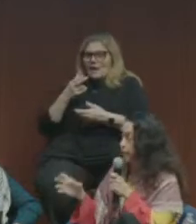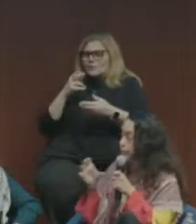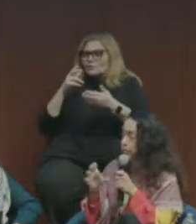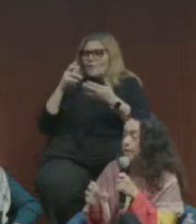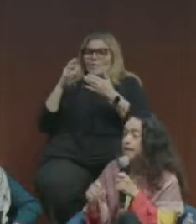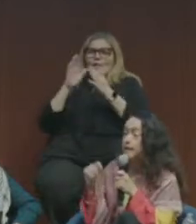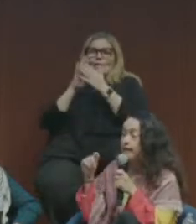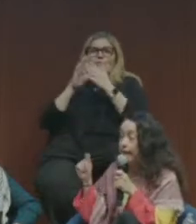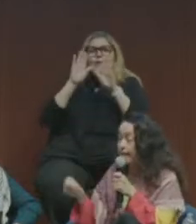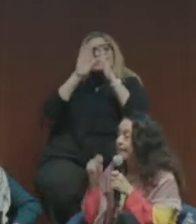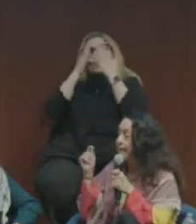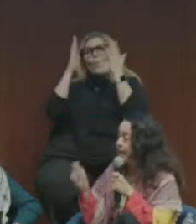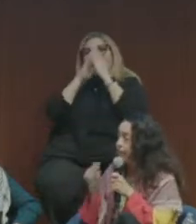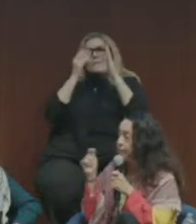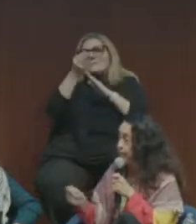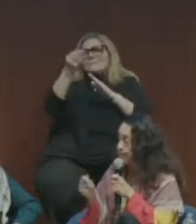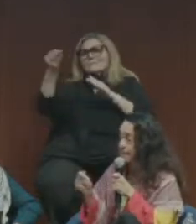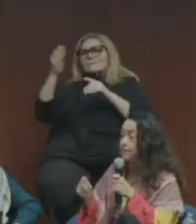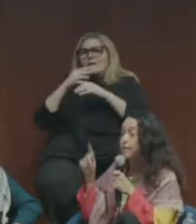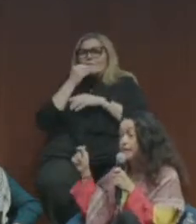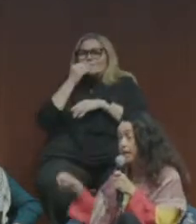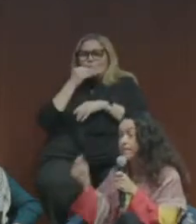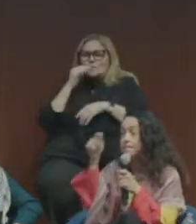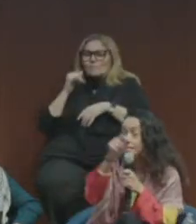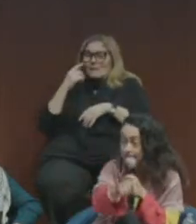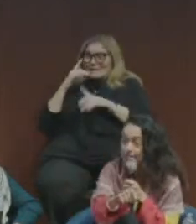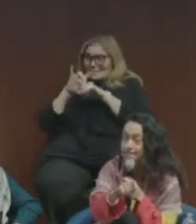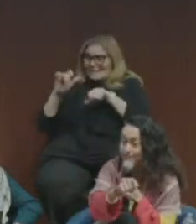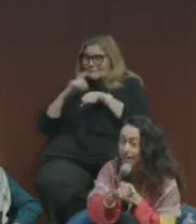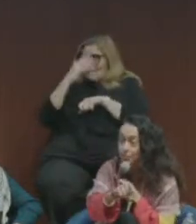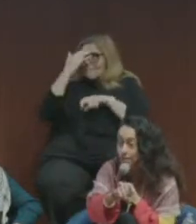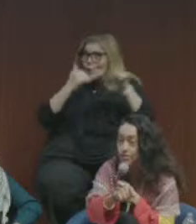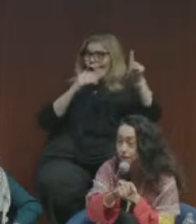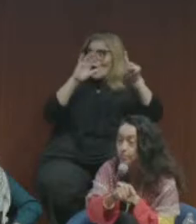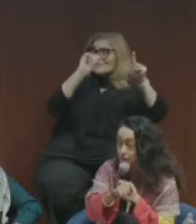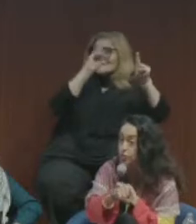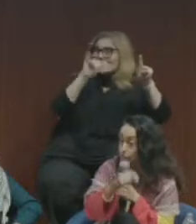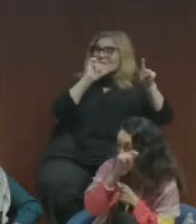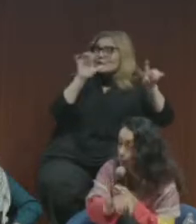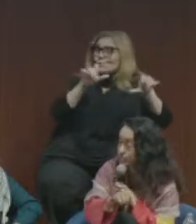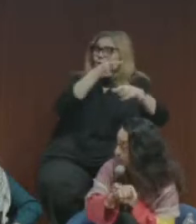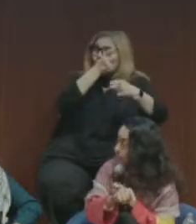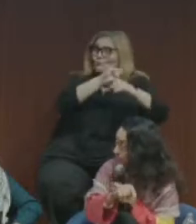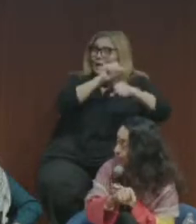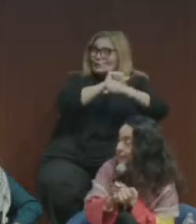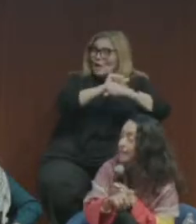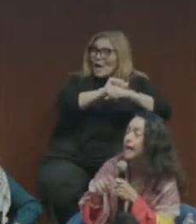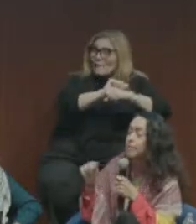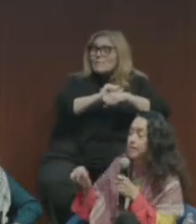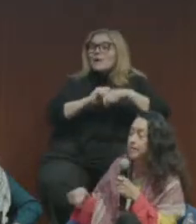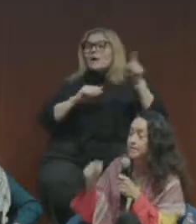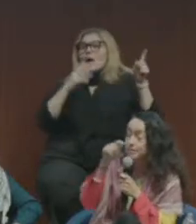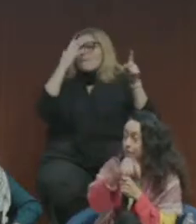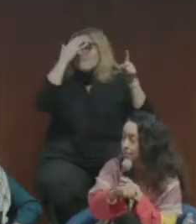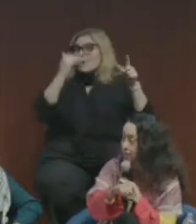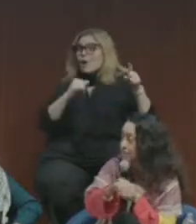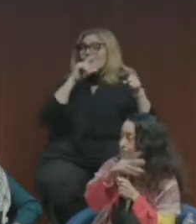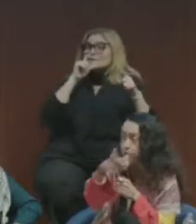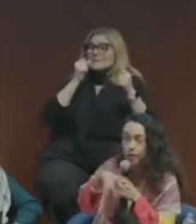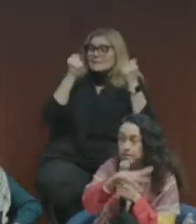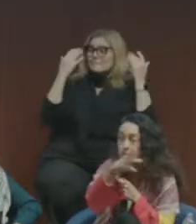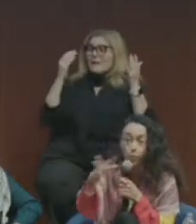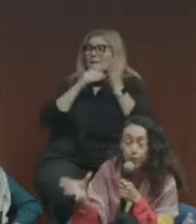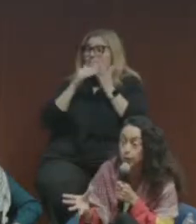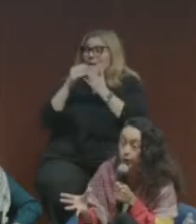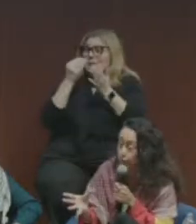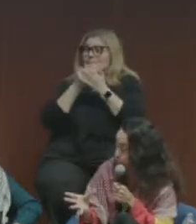doormat, food, and in every breath saying, because the city is not doing the job that they're supposed to be doing, and because this many millions is